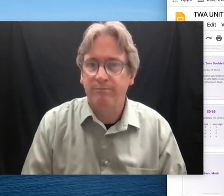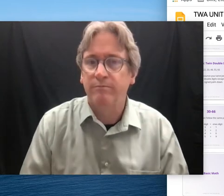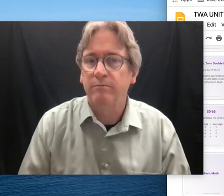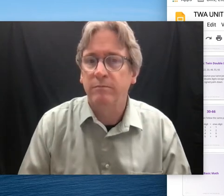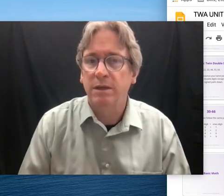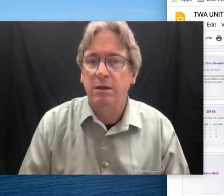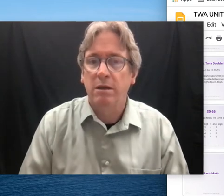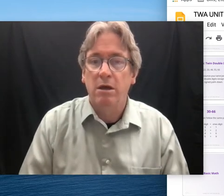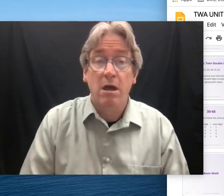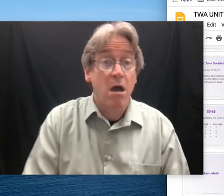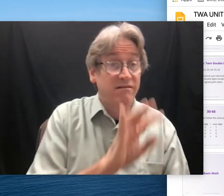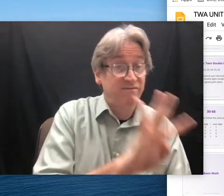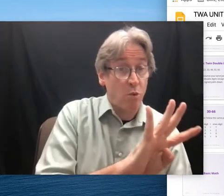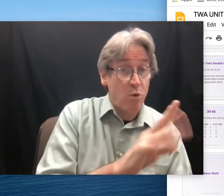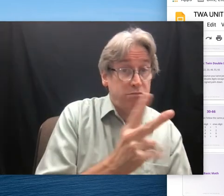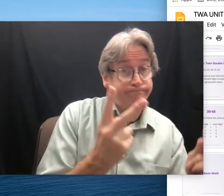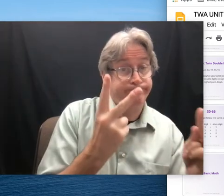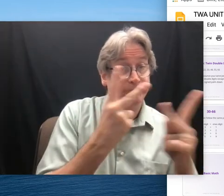form.